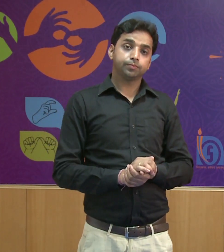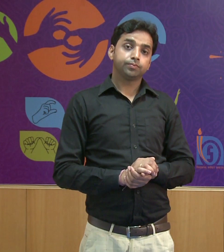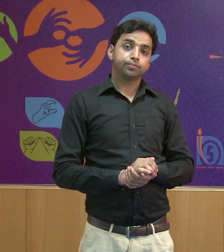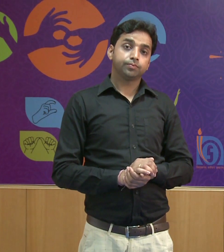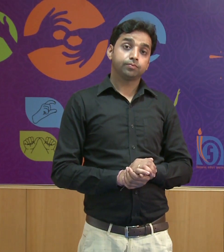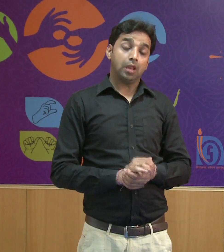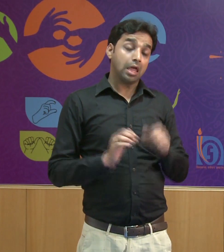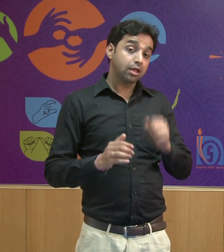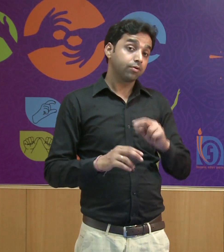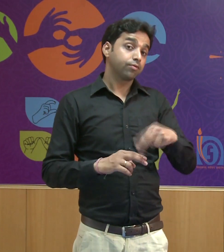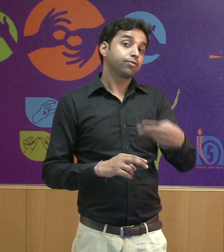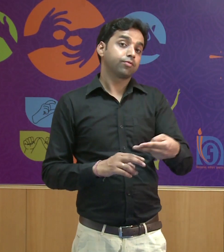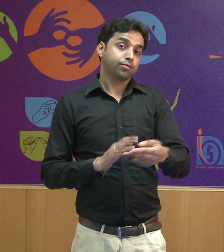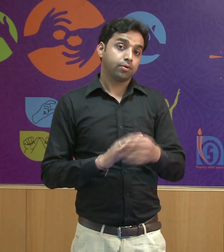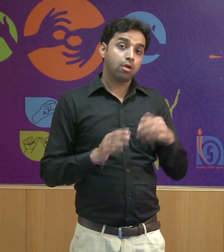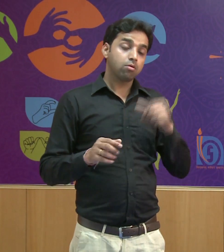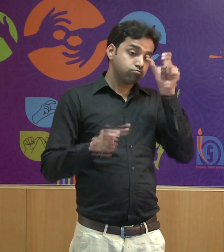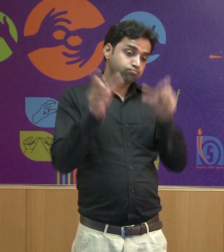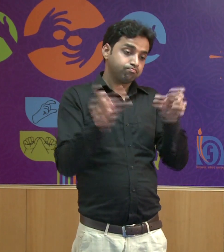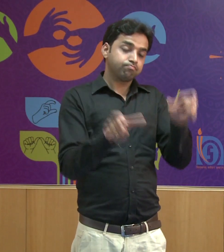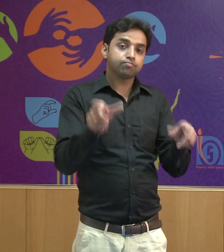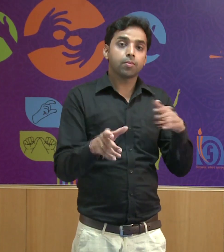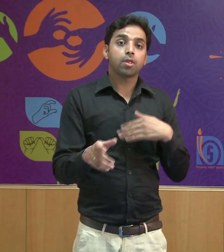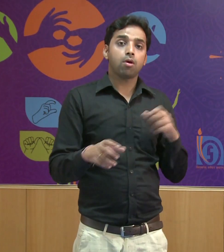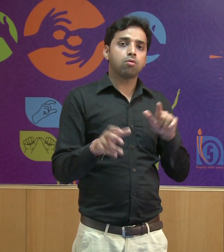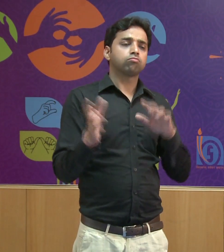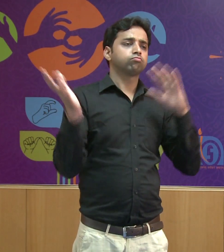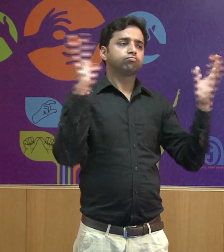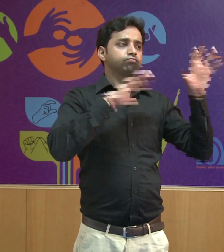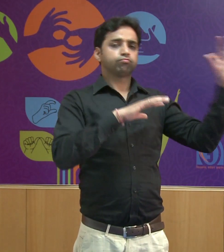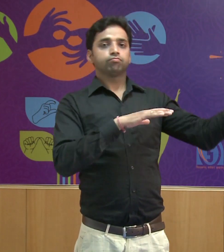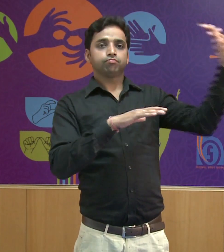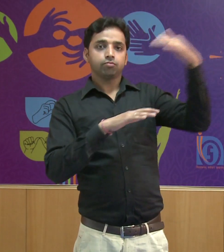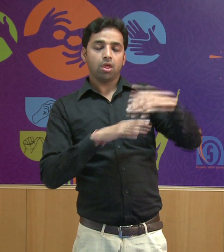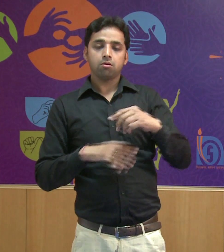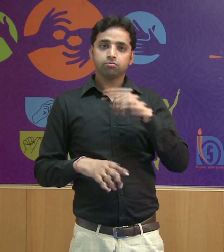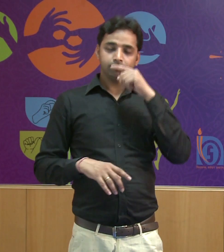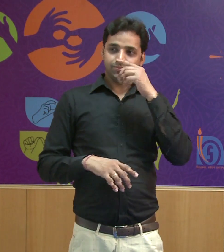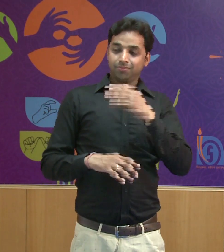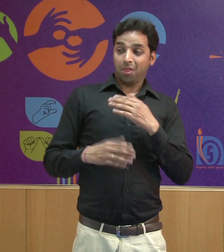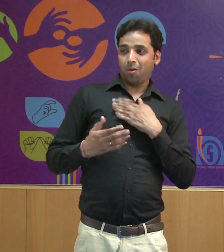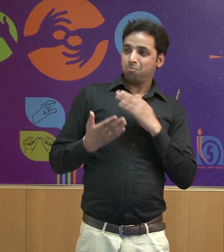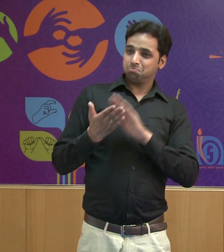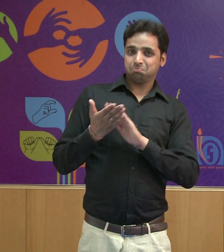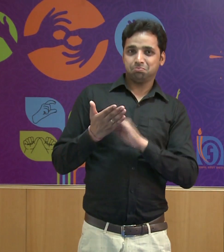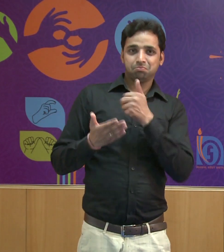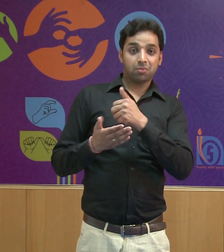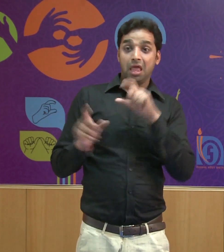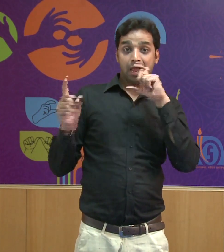In fact, the people of foreign countries were impressed by the Indian culture and adopted